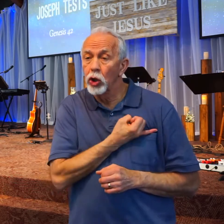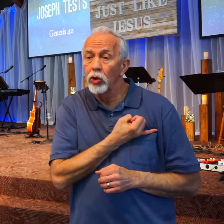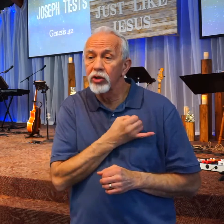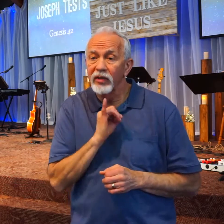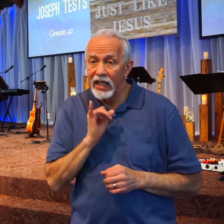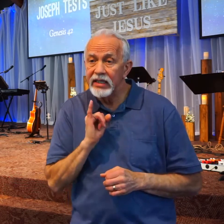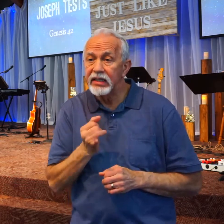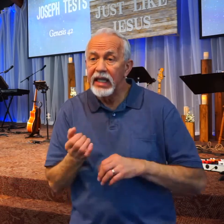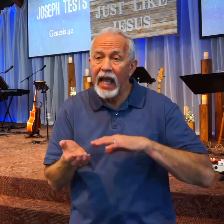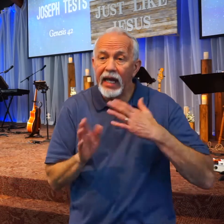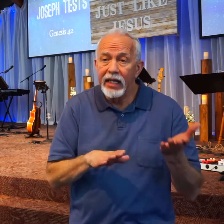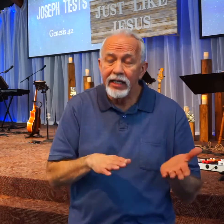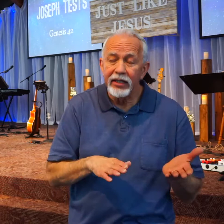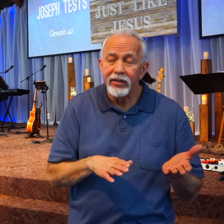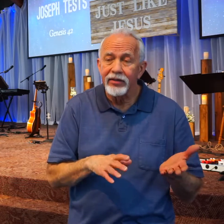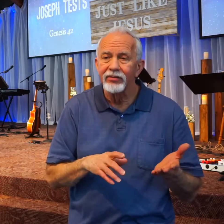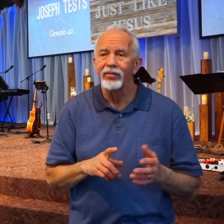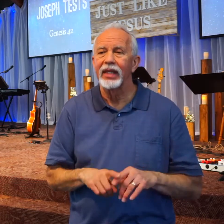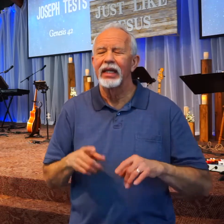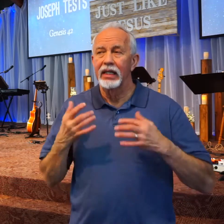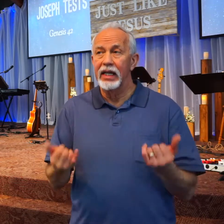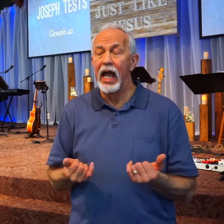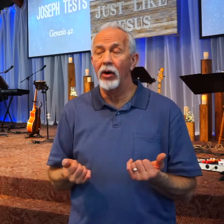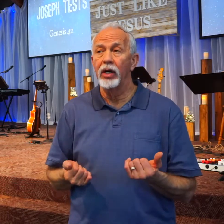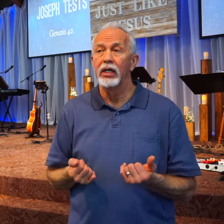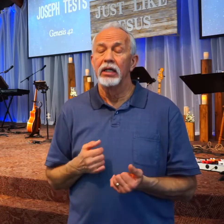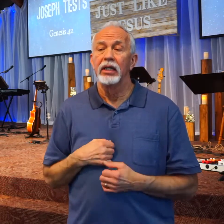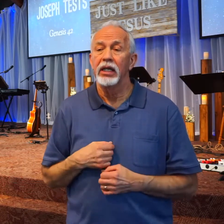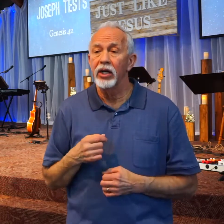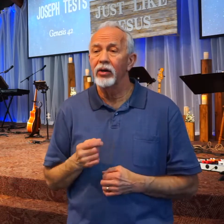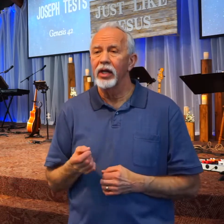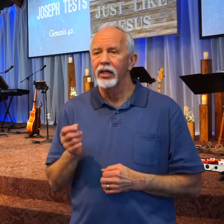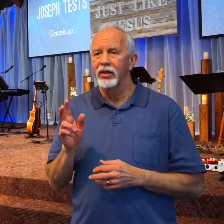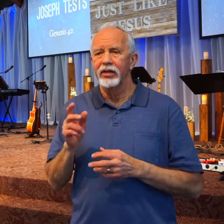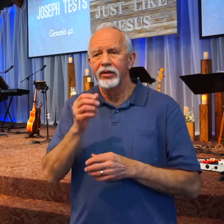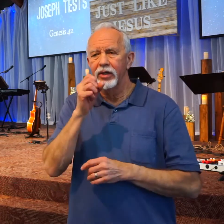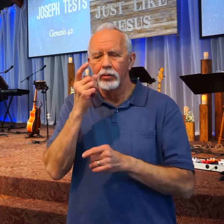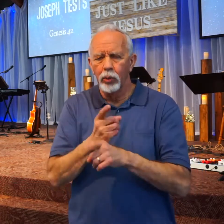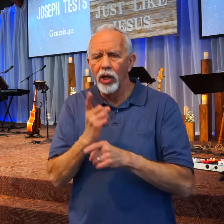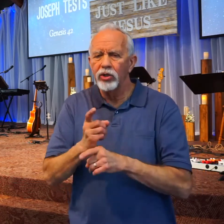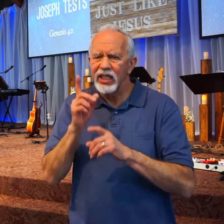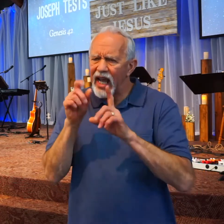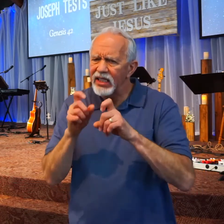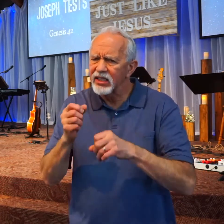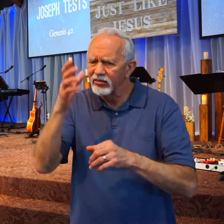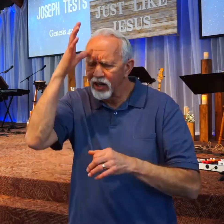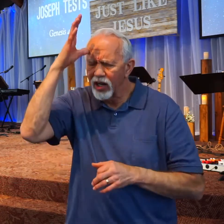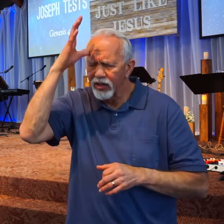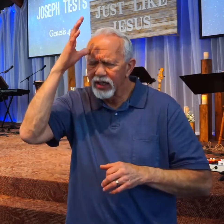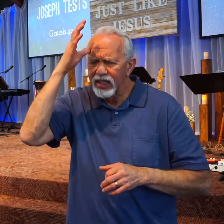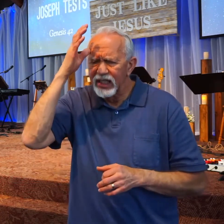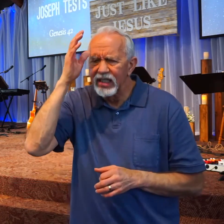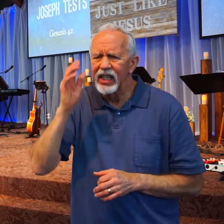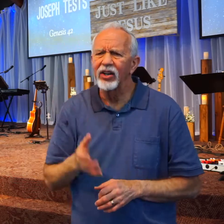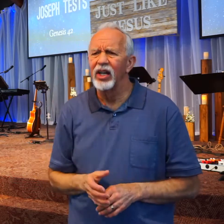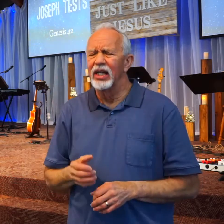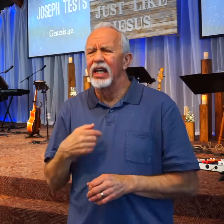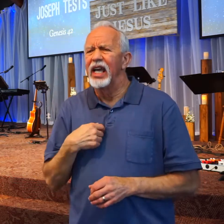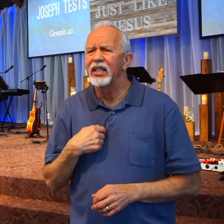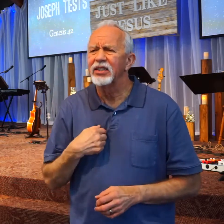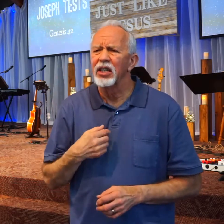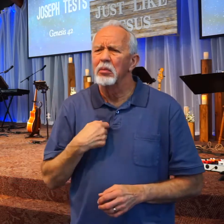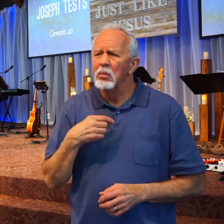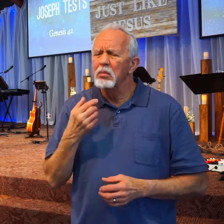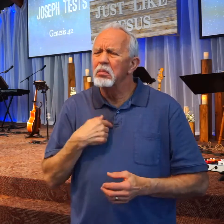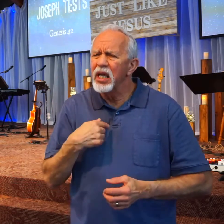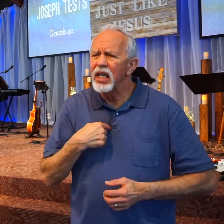not. And now he's being asked to send Benjamin. And so in that context, he says, it's me that you make